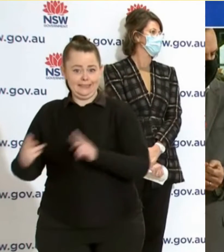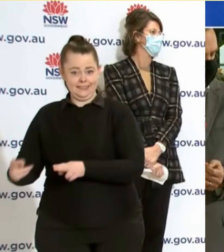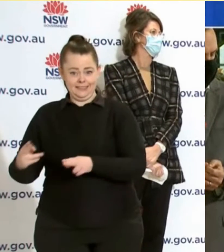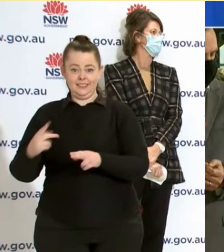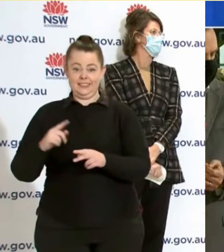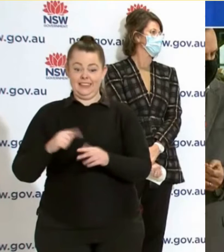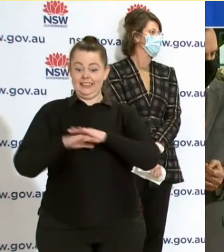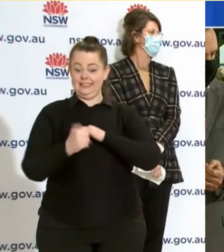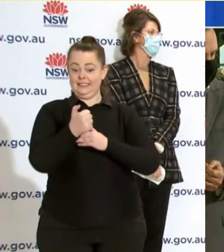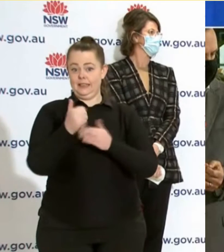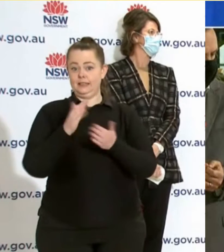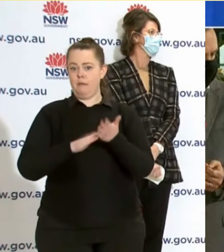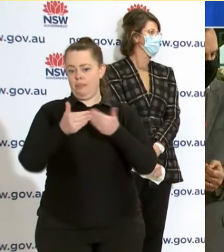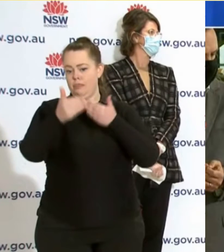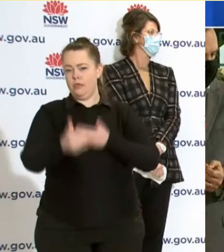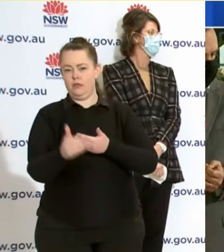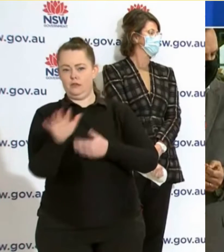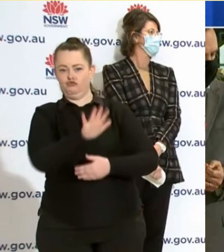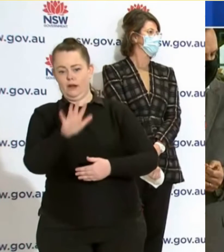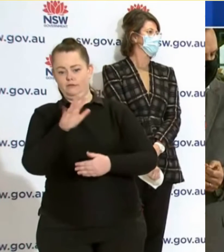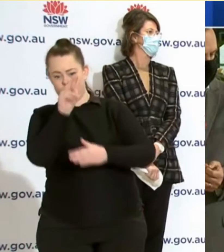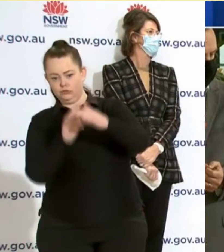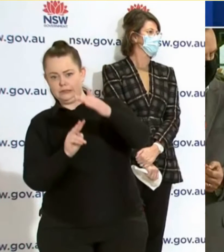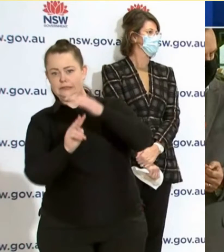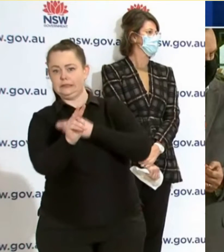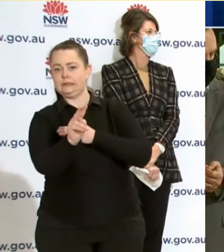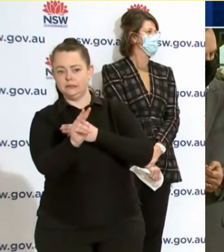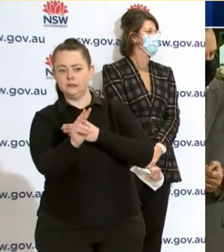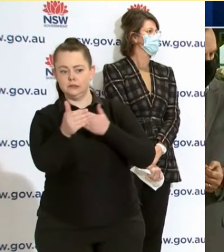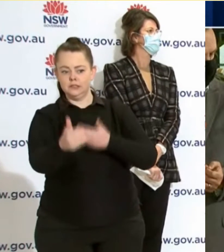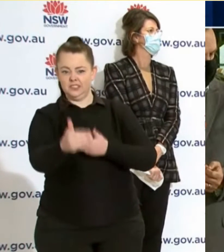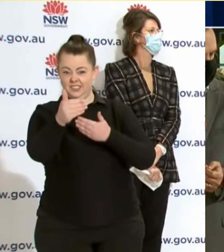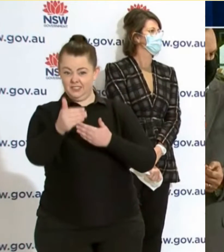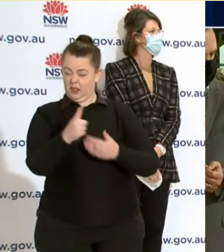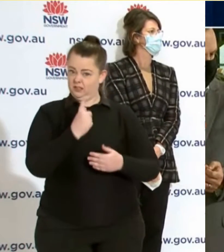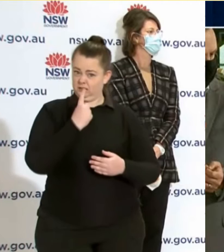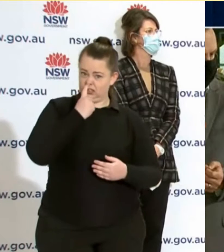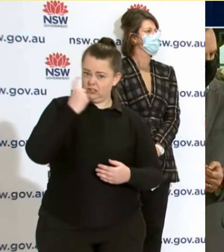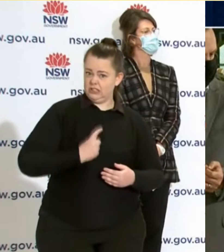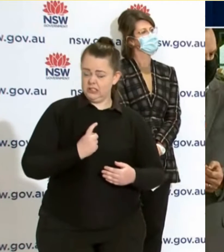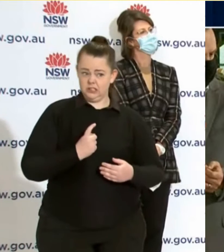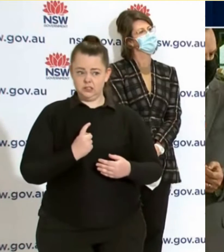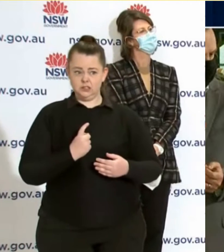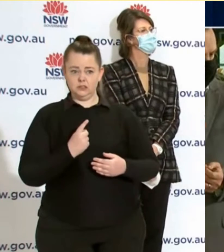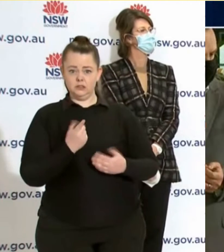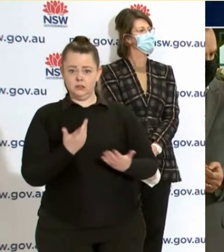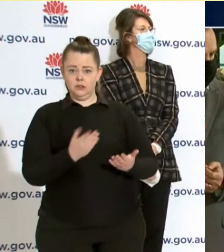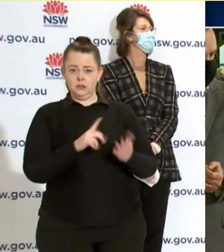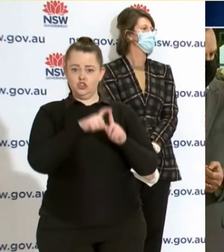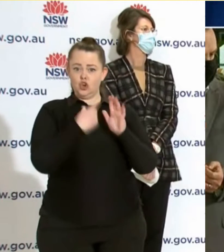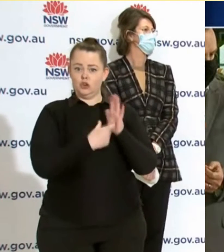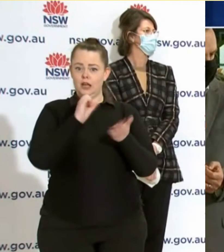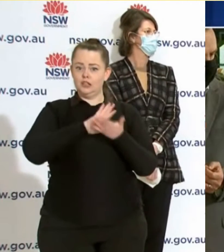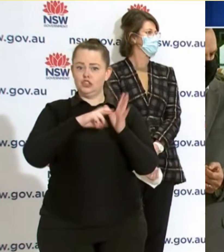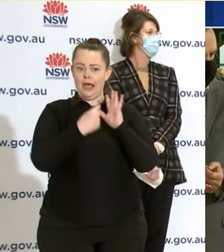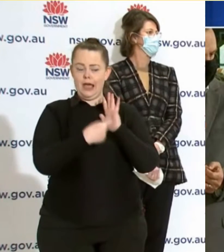Dr. Chant just said it's a very serious illness. Will you undertake to give us some modelling on what you think will happen in